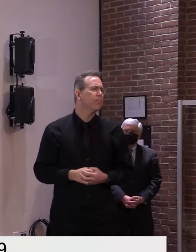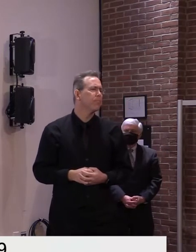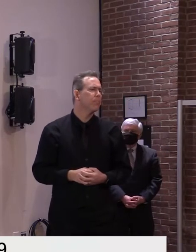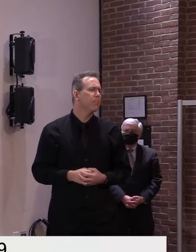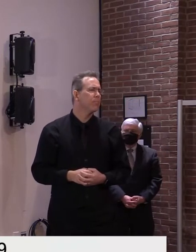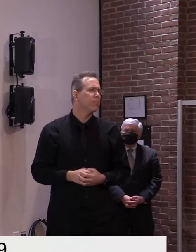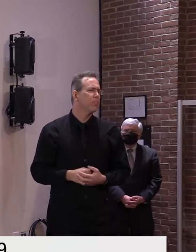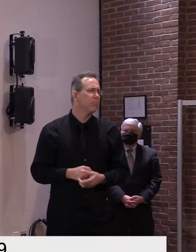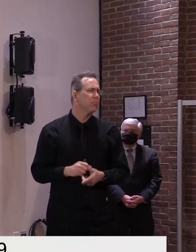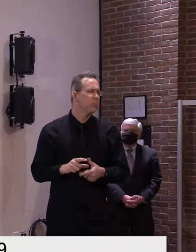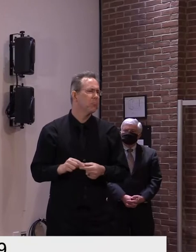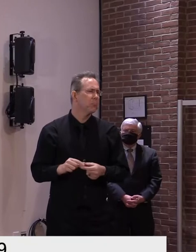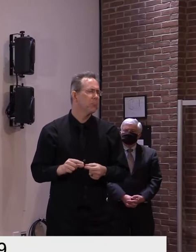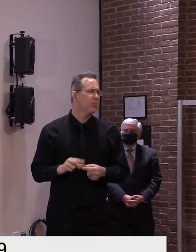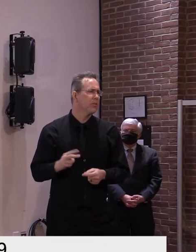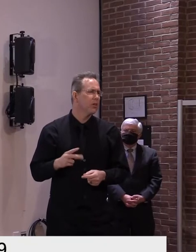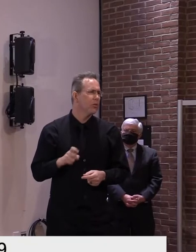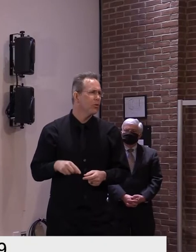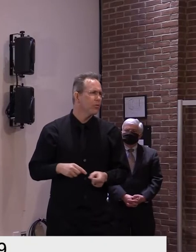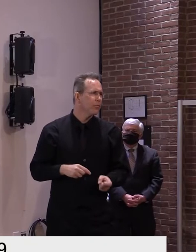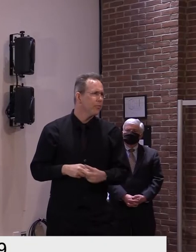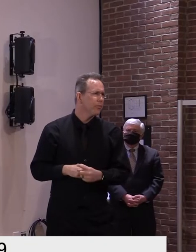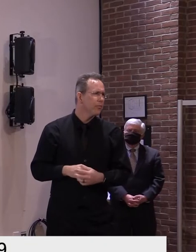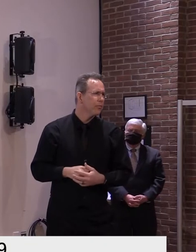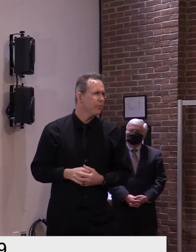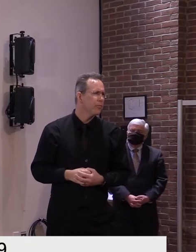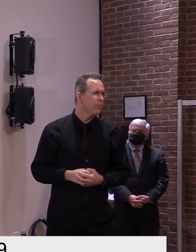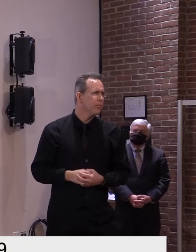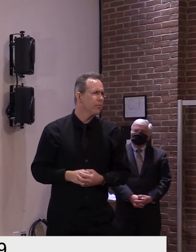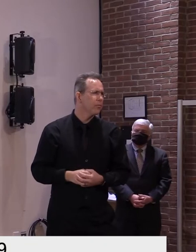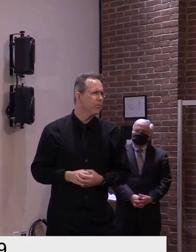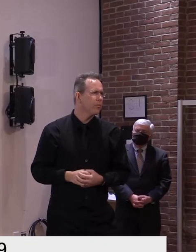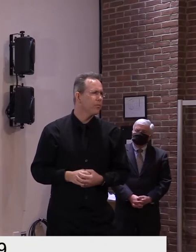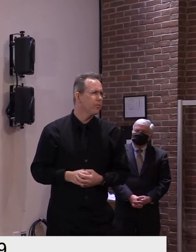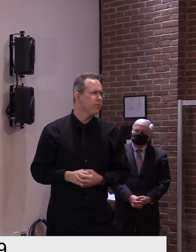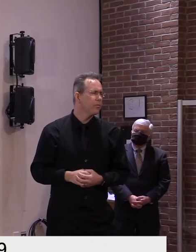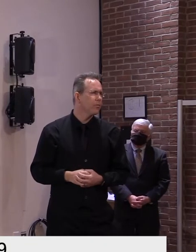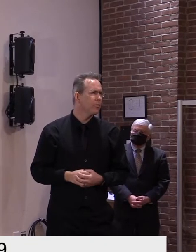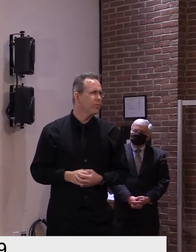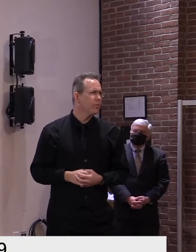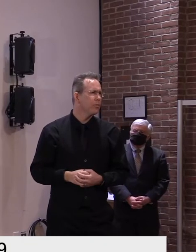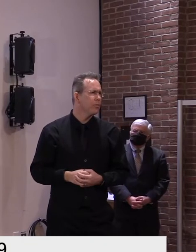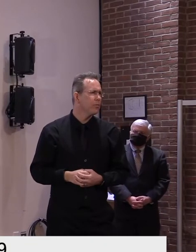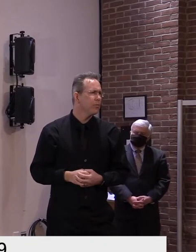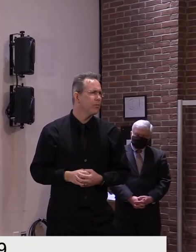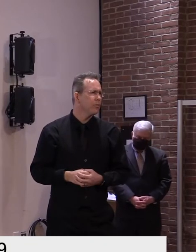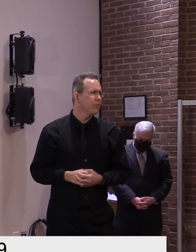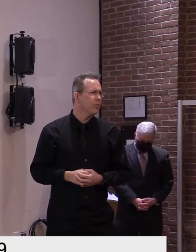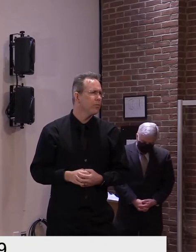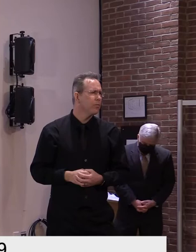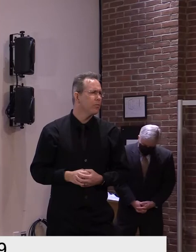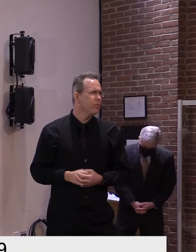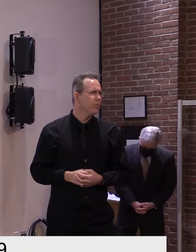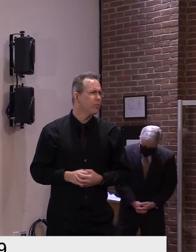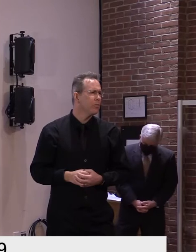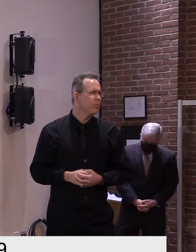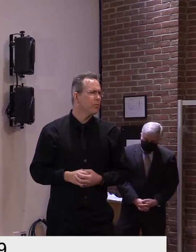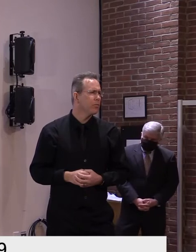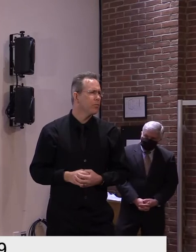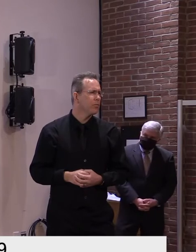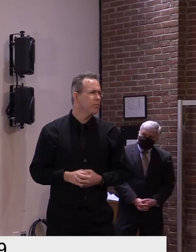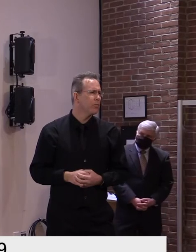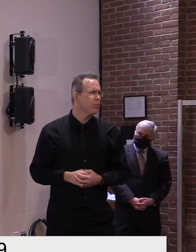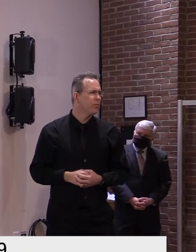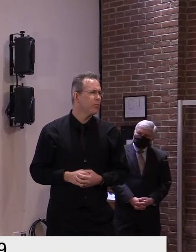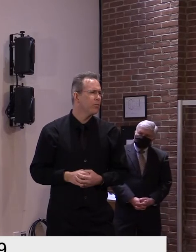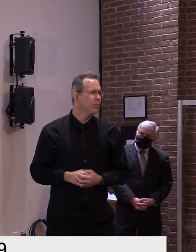emerging hotspots in preparation for a big fourth wave as people are getting vaccinated. Is that something that came up during